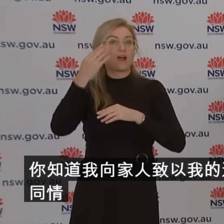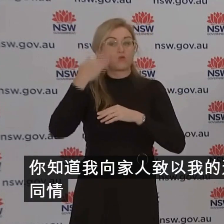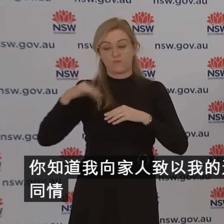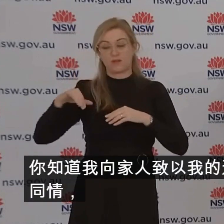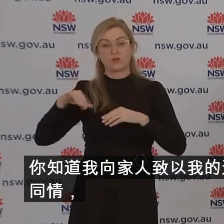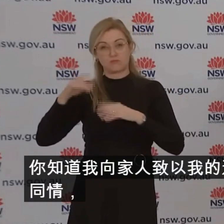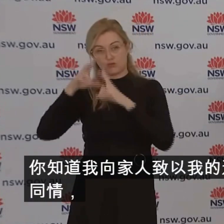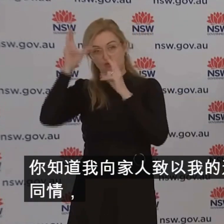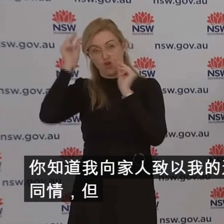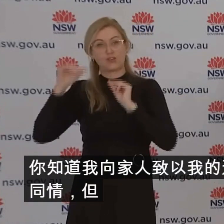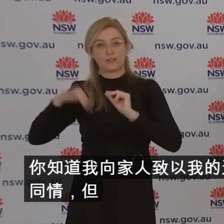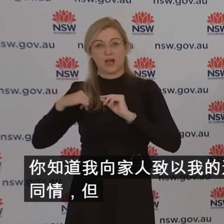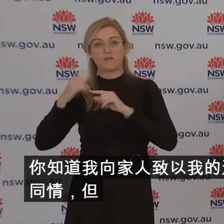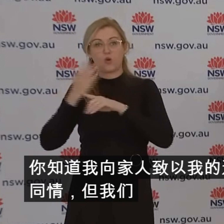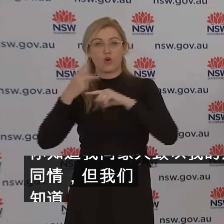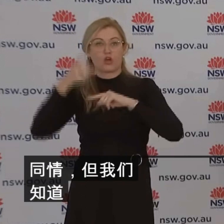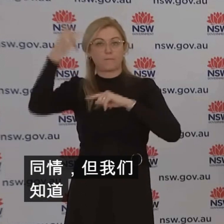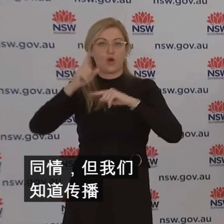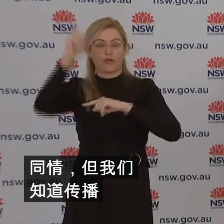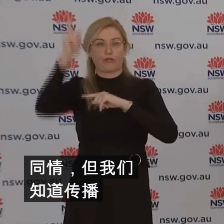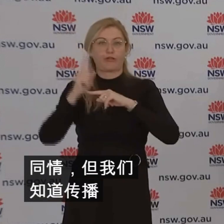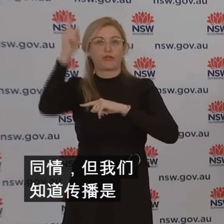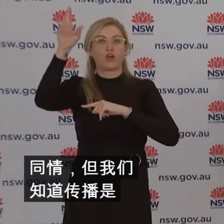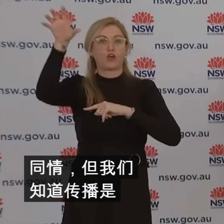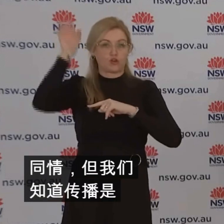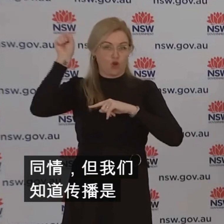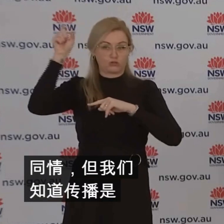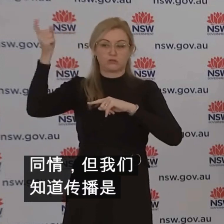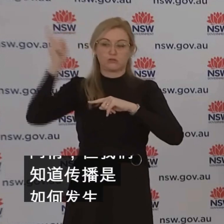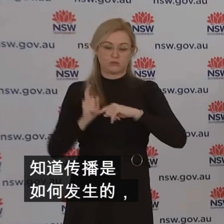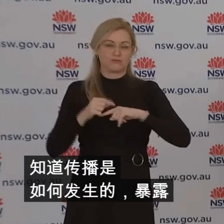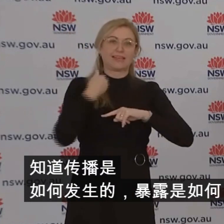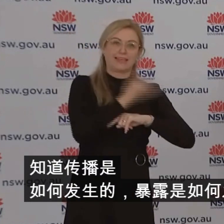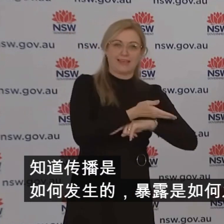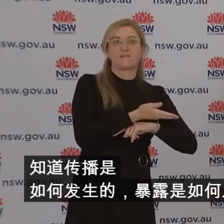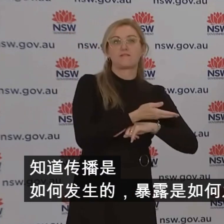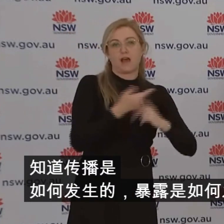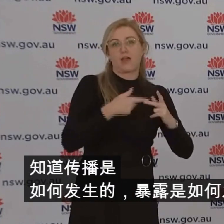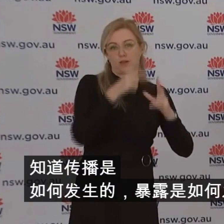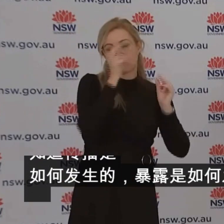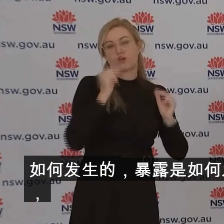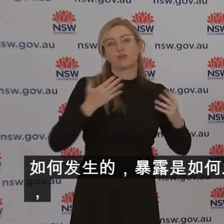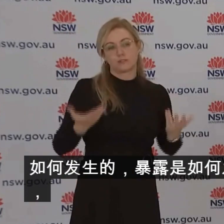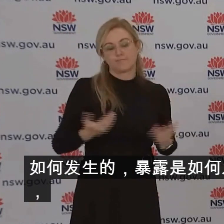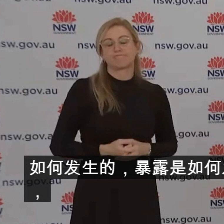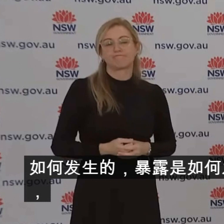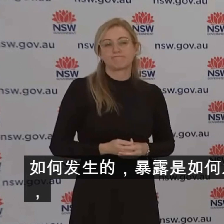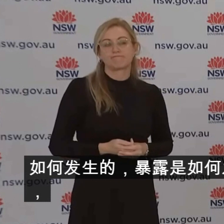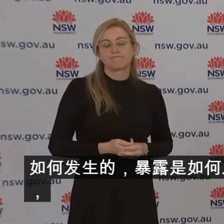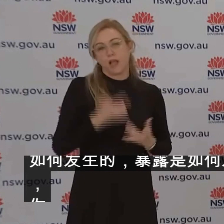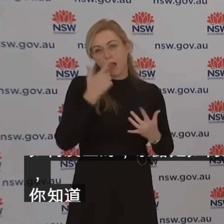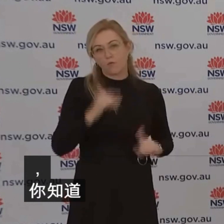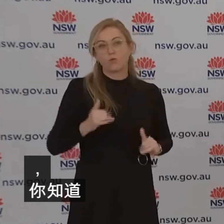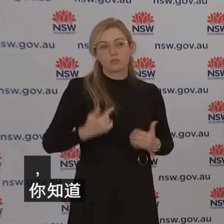and sympathies to the family, but we know how the transmission occurred, how the exposure happened, and